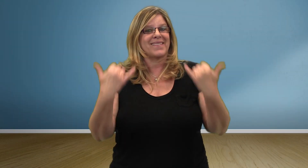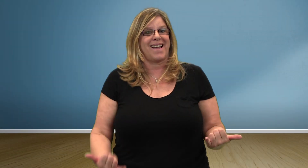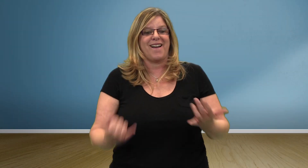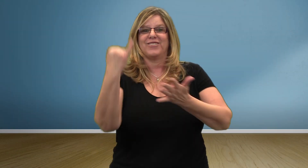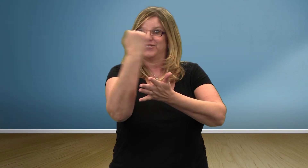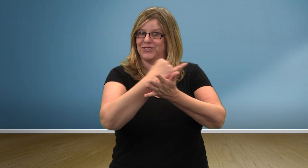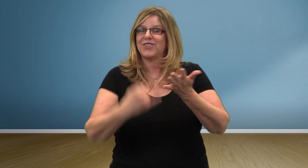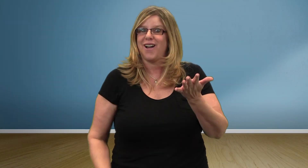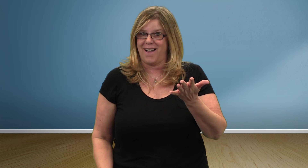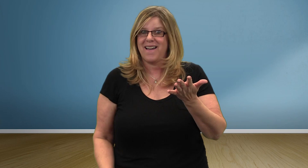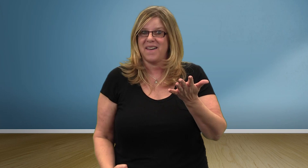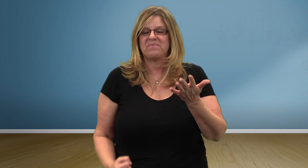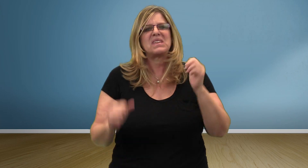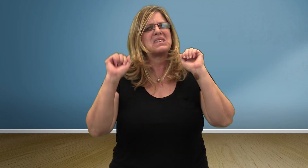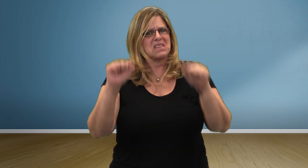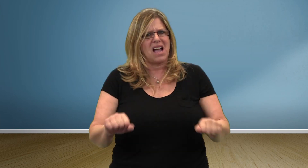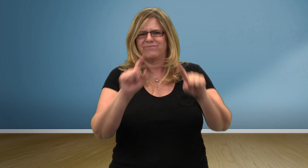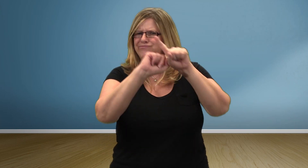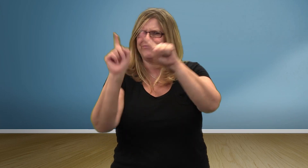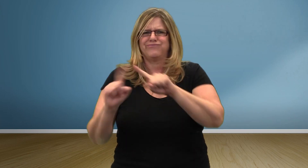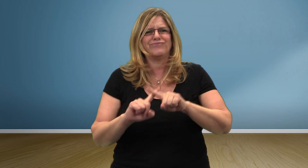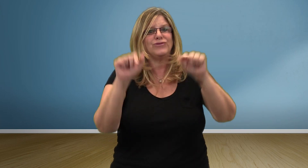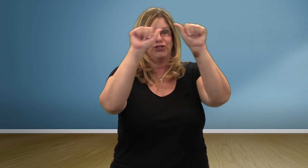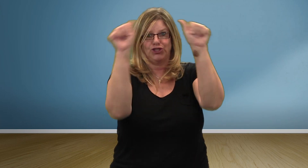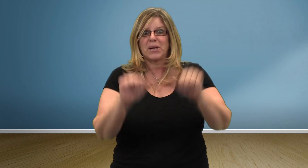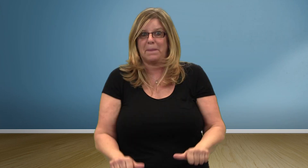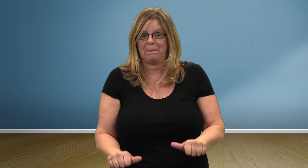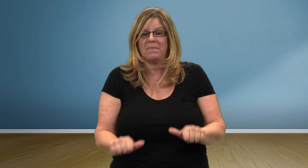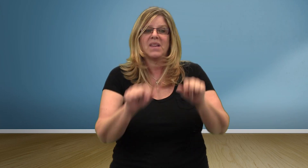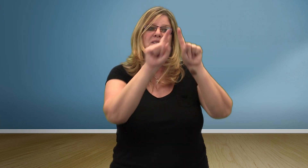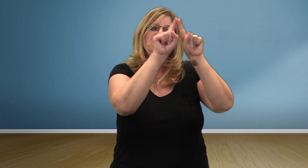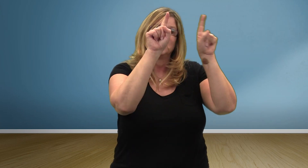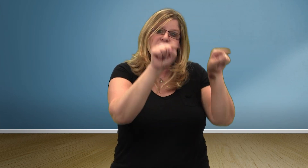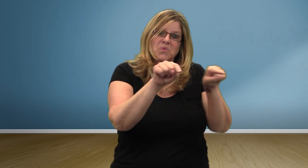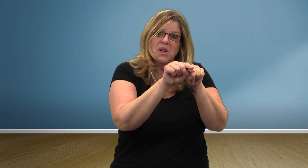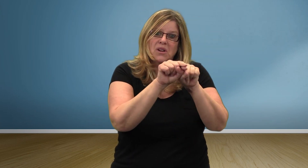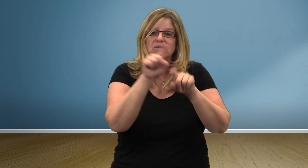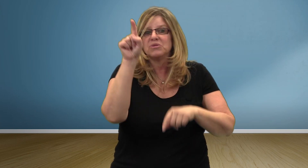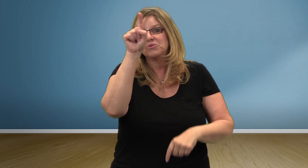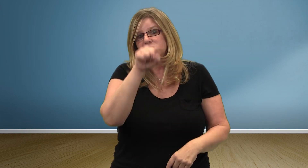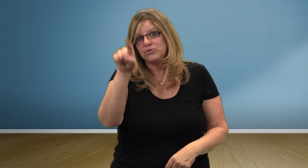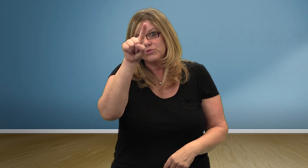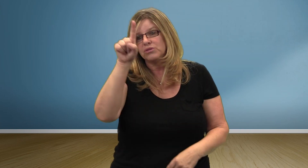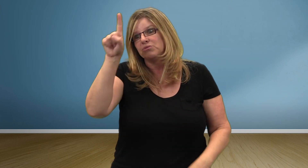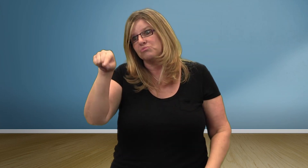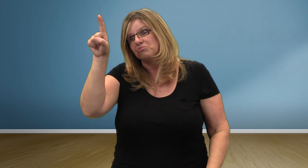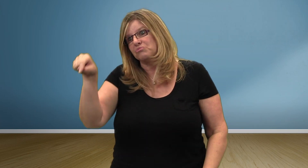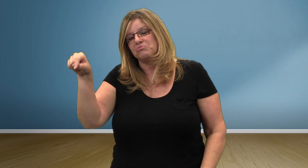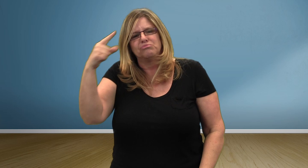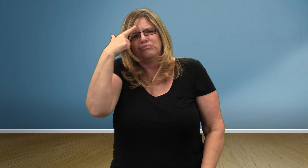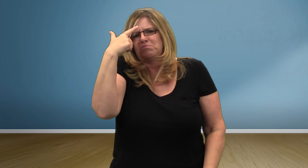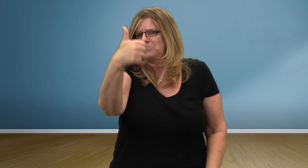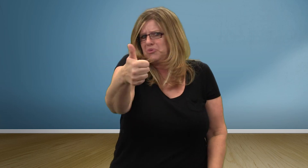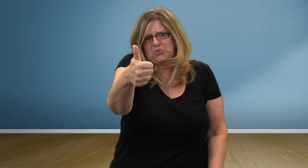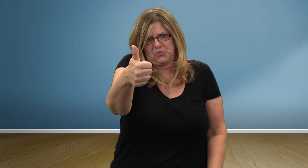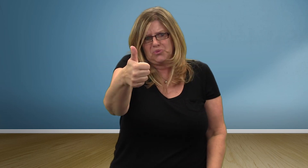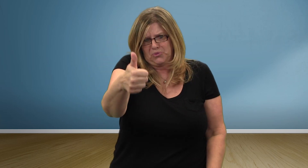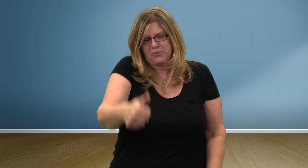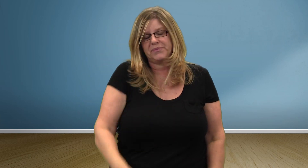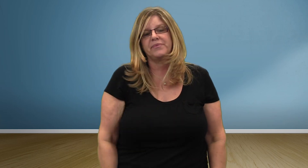Now for drawing. You can draw different shapes, squares, circles, use tallies. It's all up